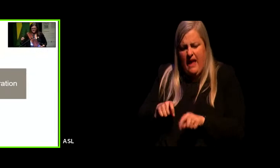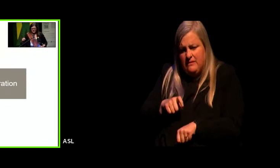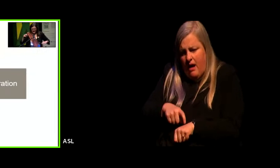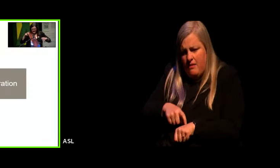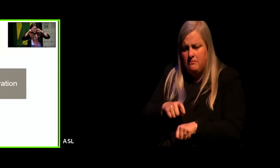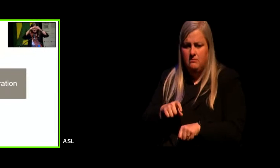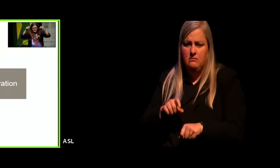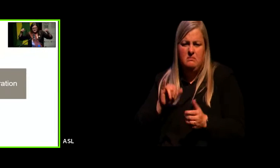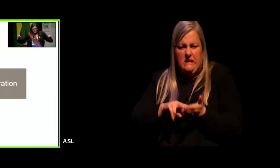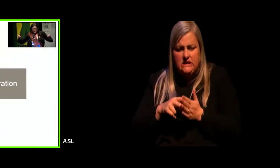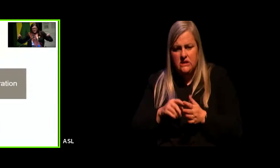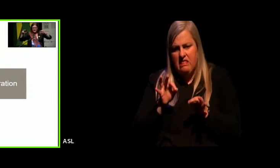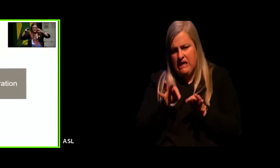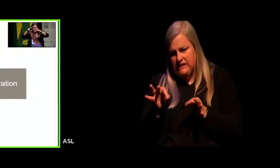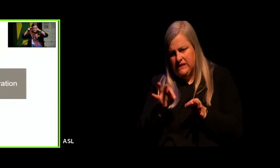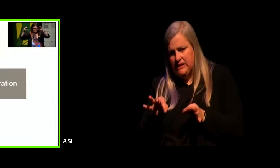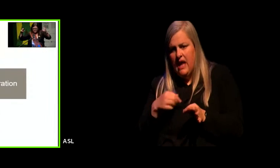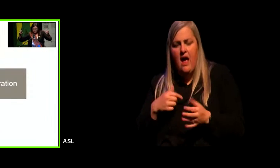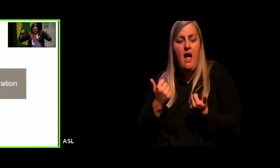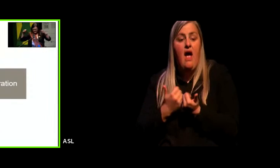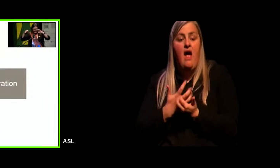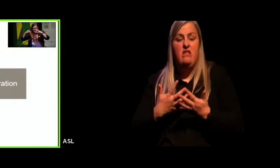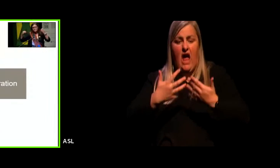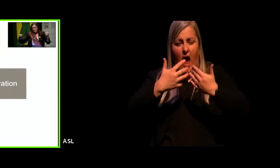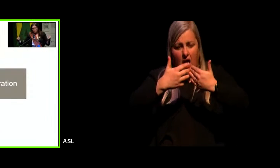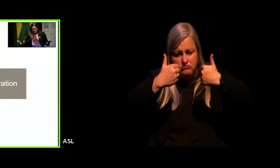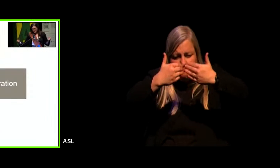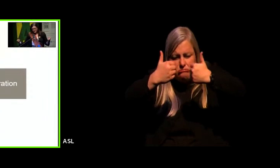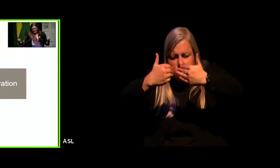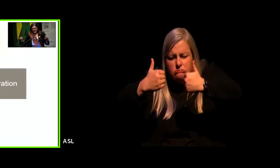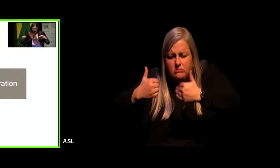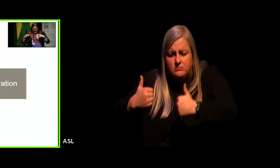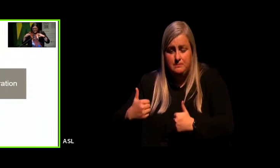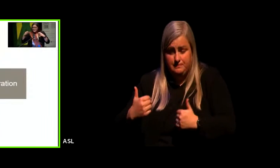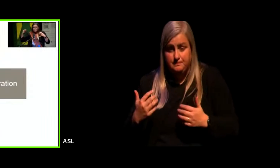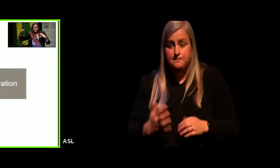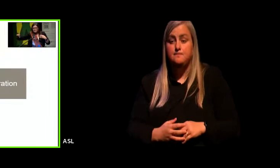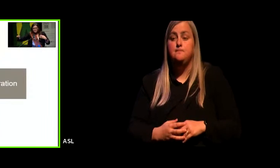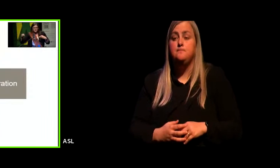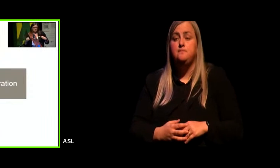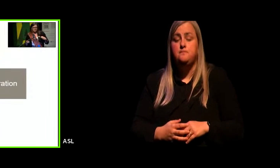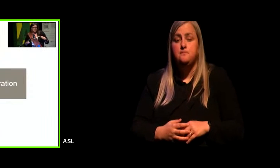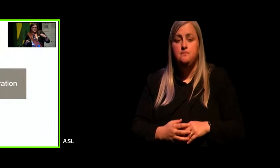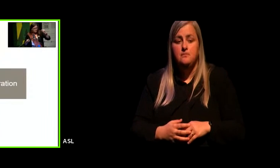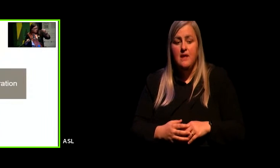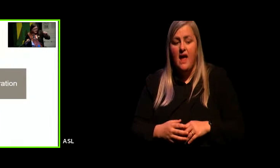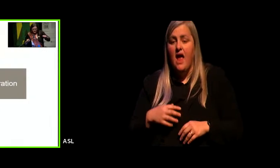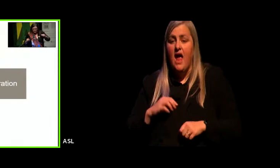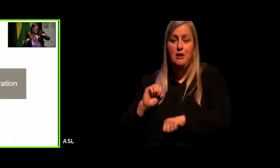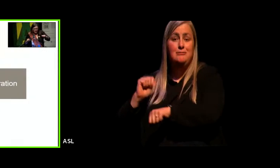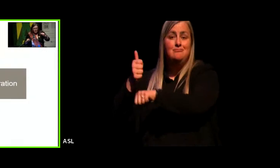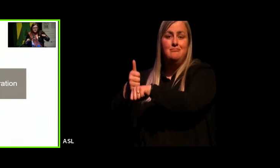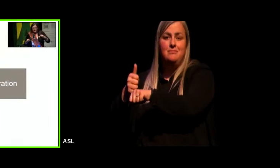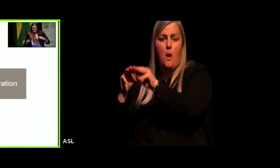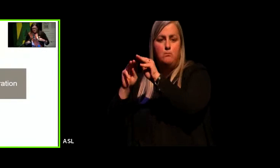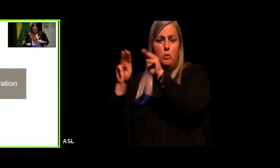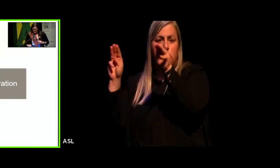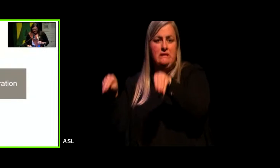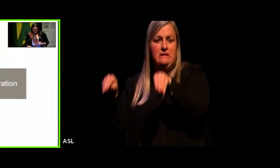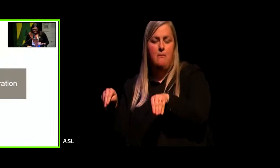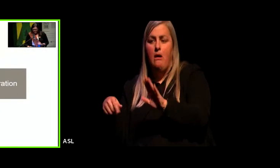that means. Everything is separated. Everything is taken apart, and it's put into museums. It's, the